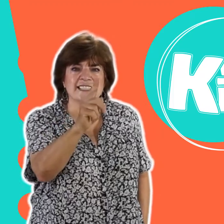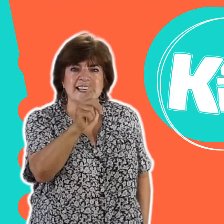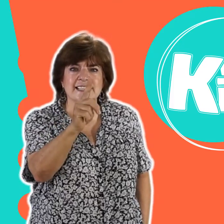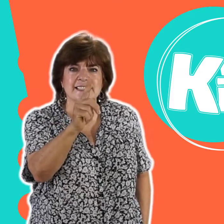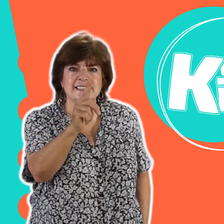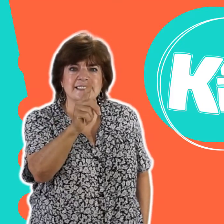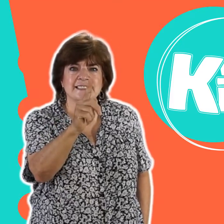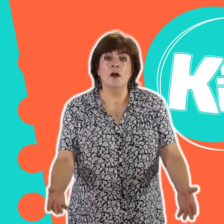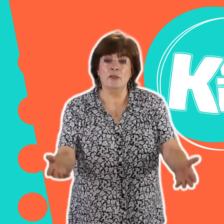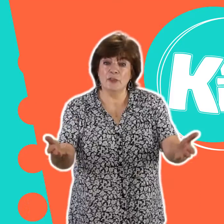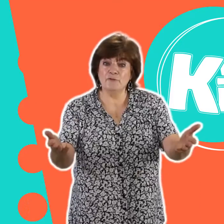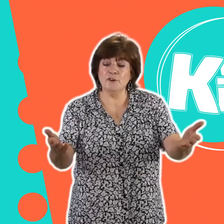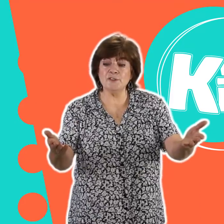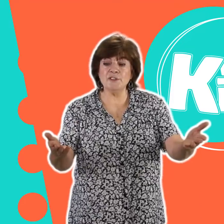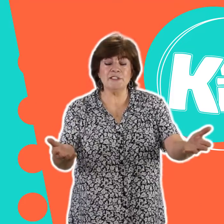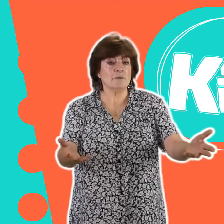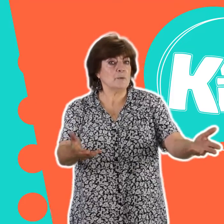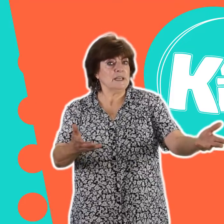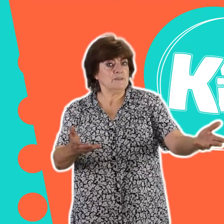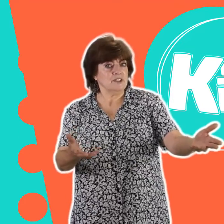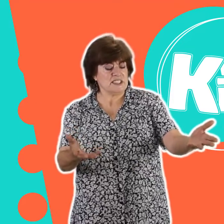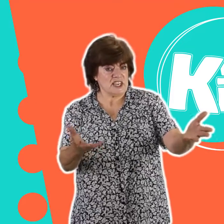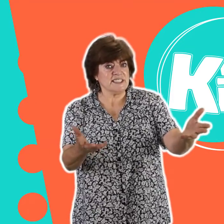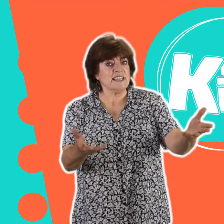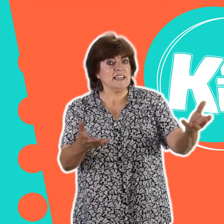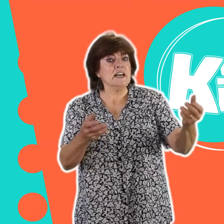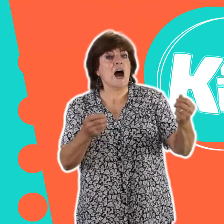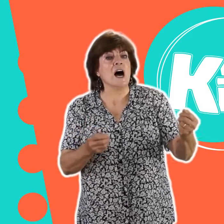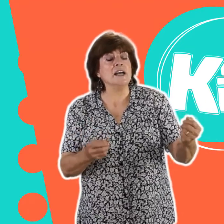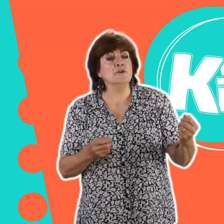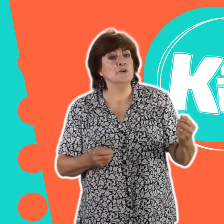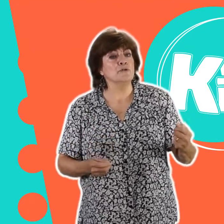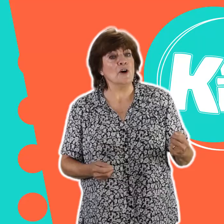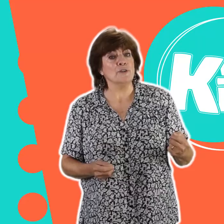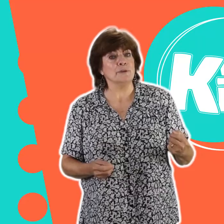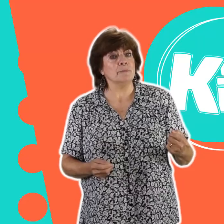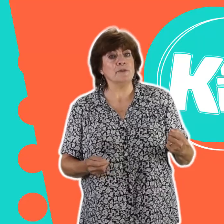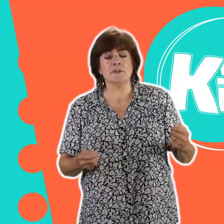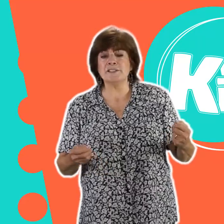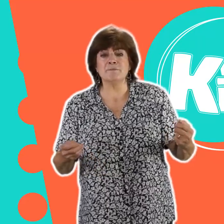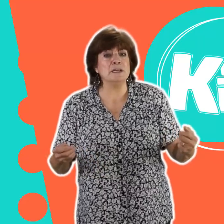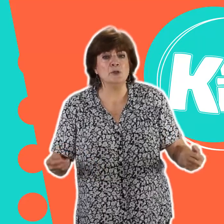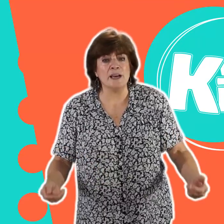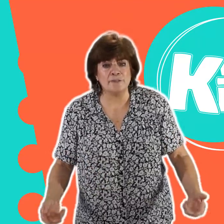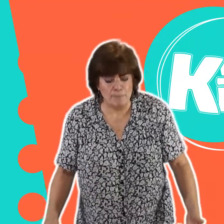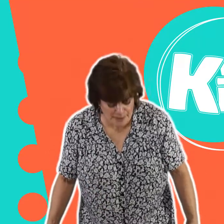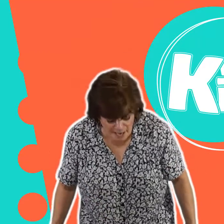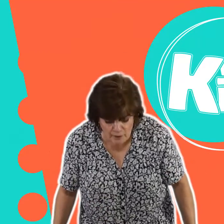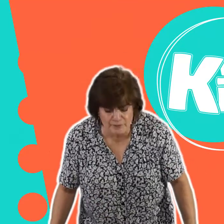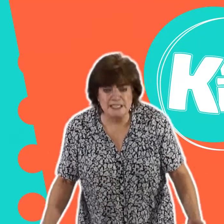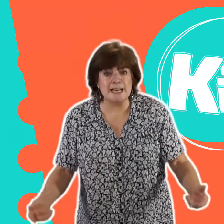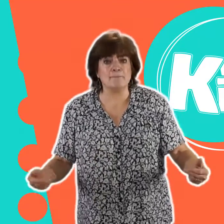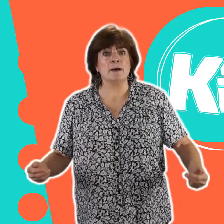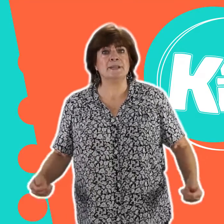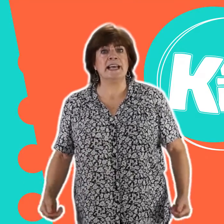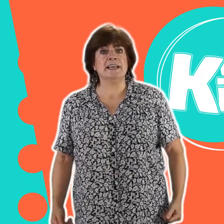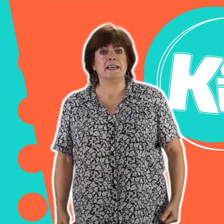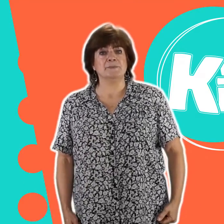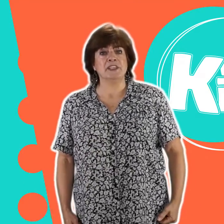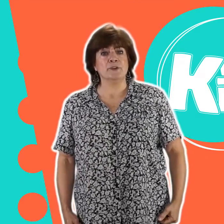second. The verse that we just done, honor your father and mother, doesn't mean you have to bow every time mom and dad comes in the